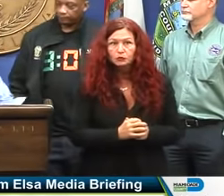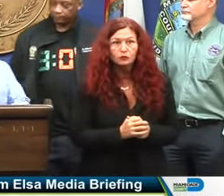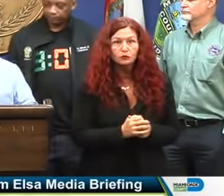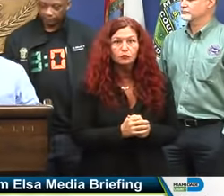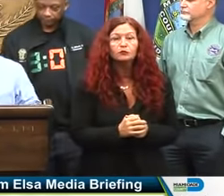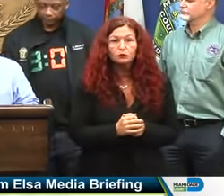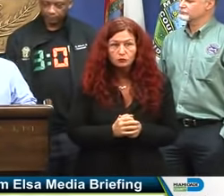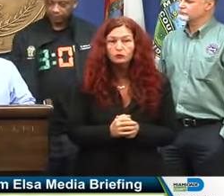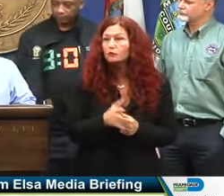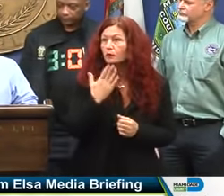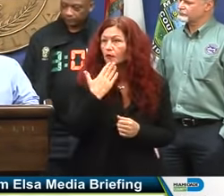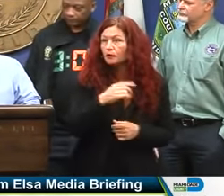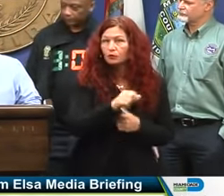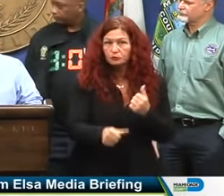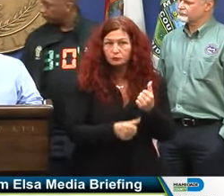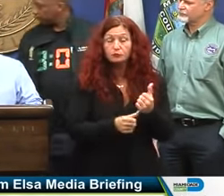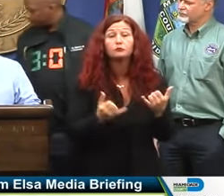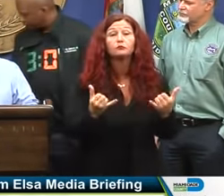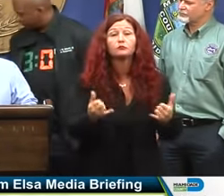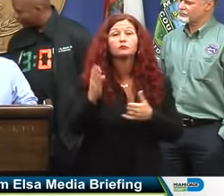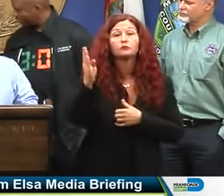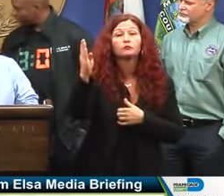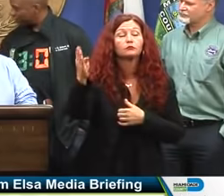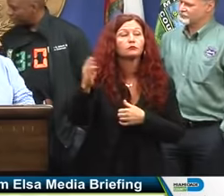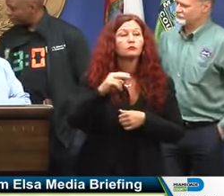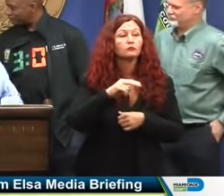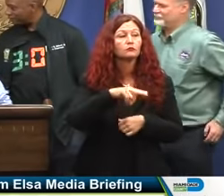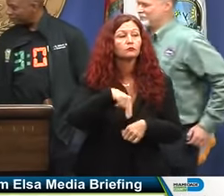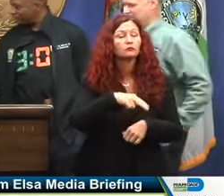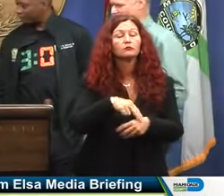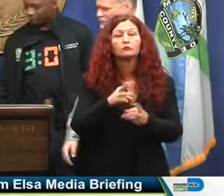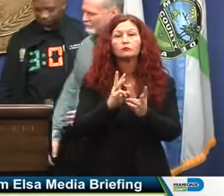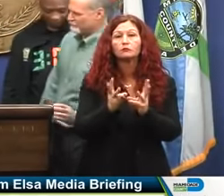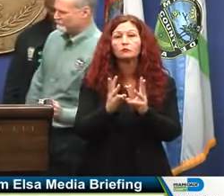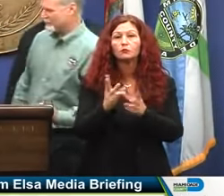Thank you, Mr. Vice Chair. National Weather Service, Robert Moyeda.